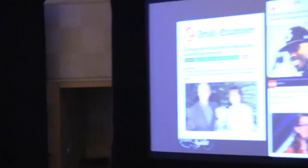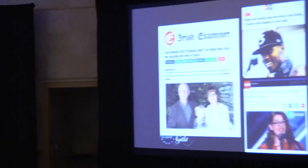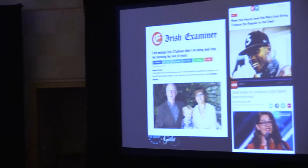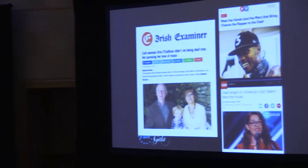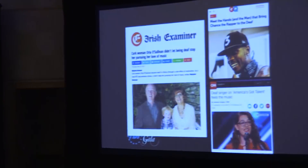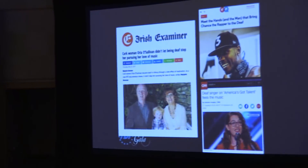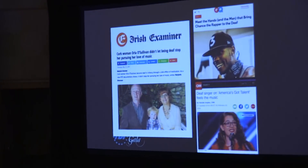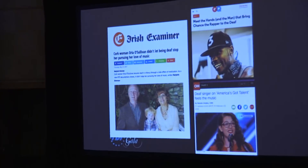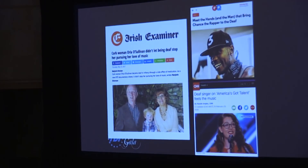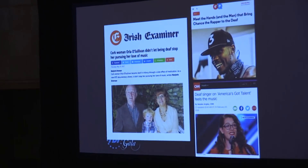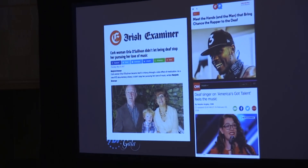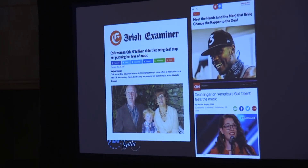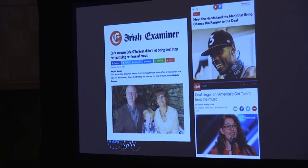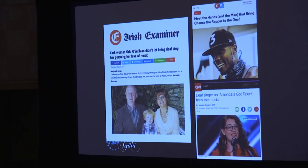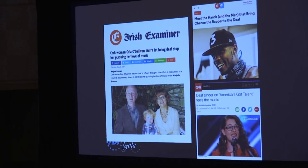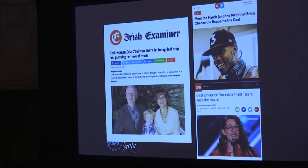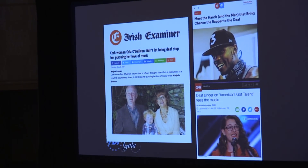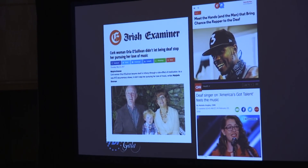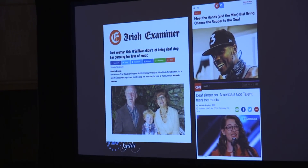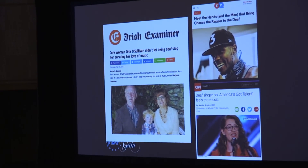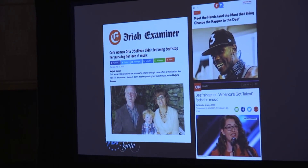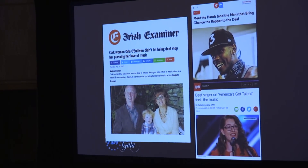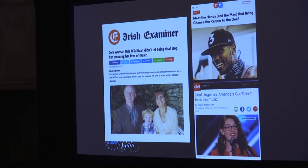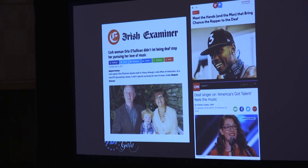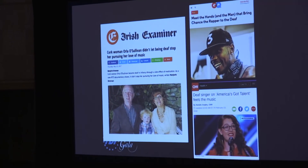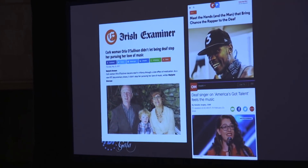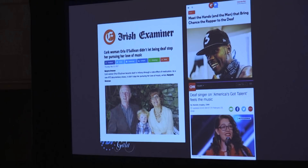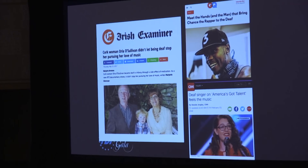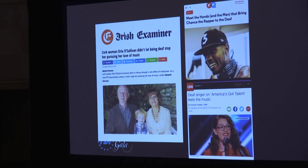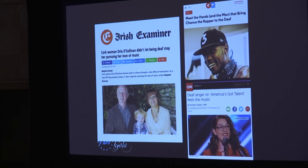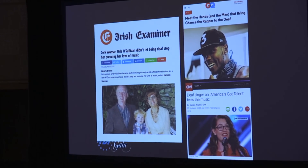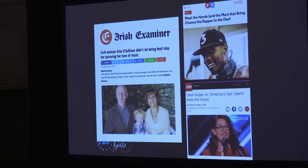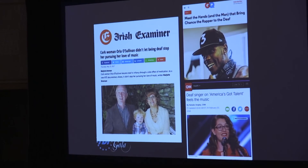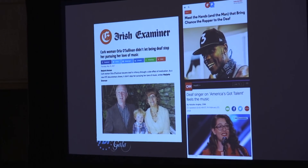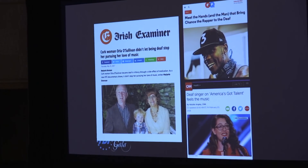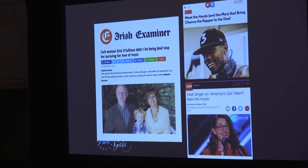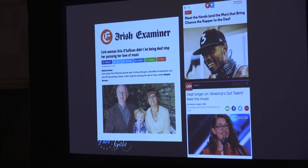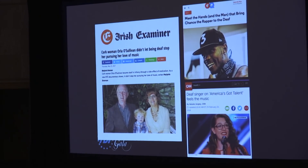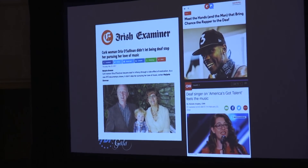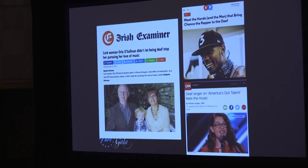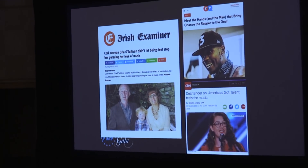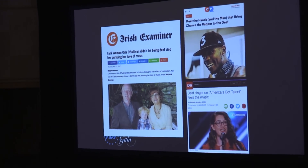On the left-hand side is the Irish Examiner's article